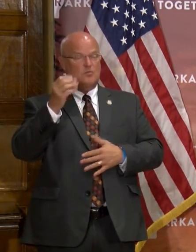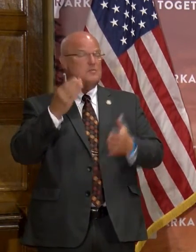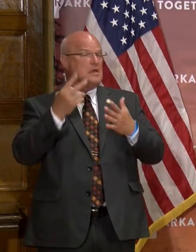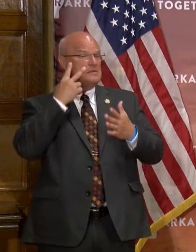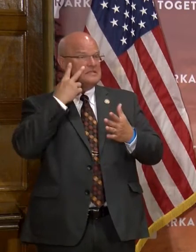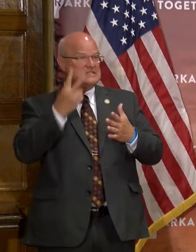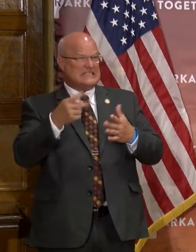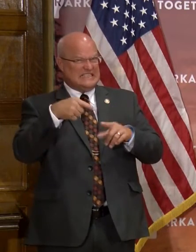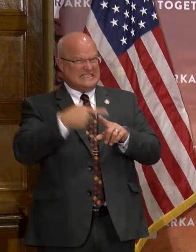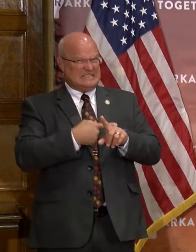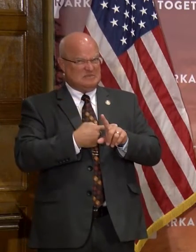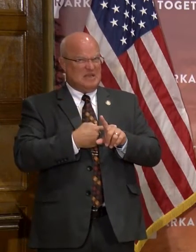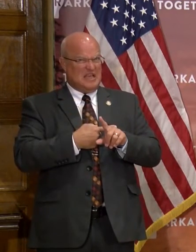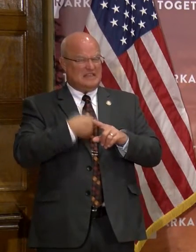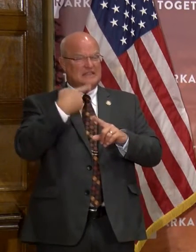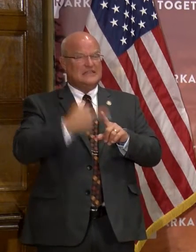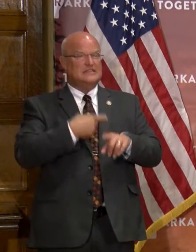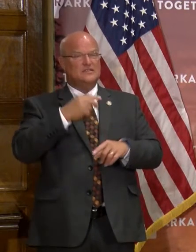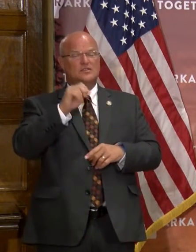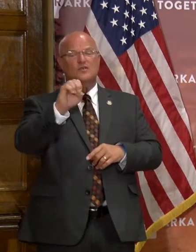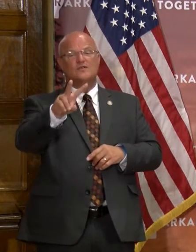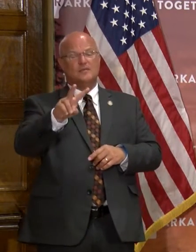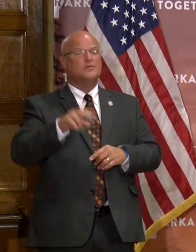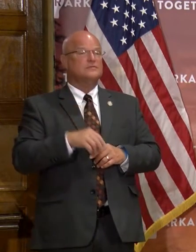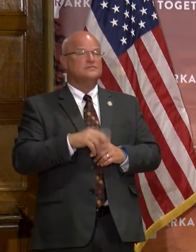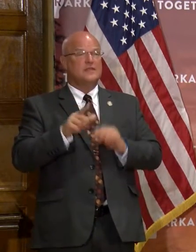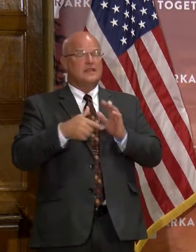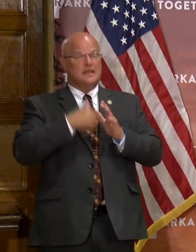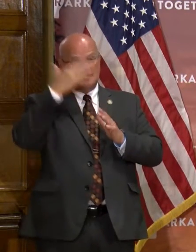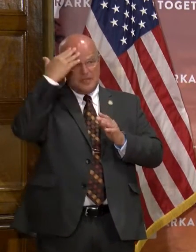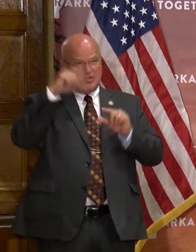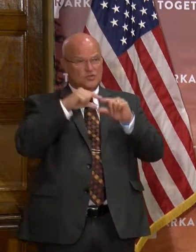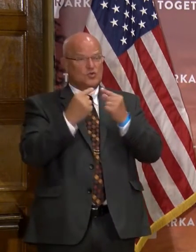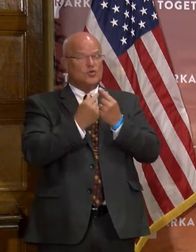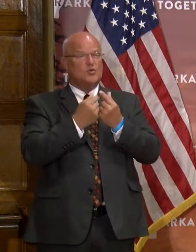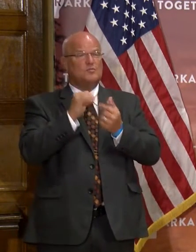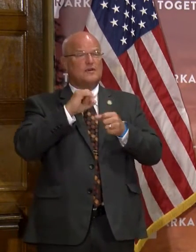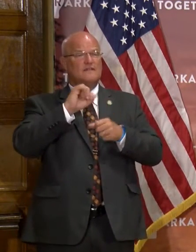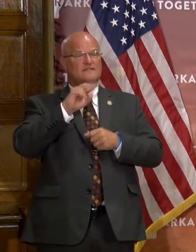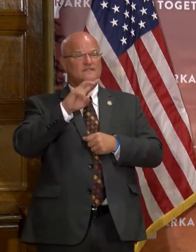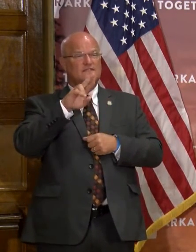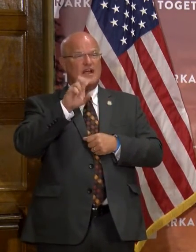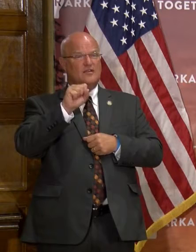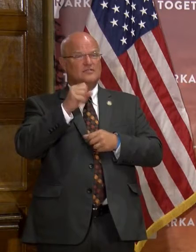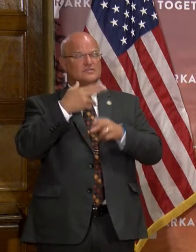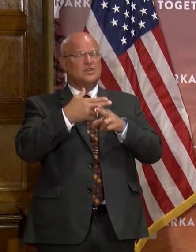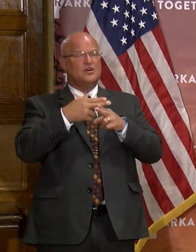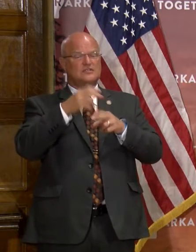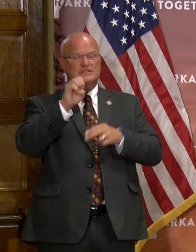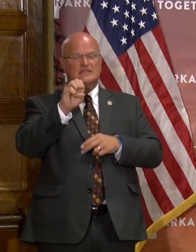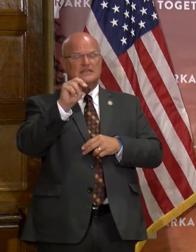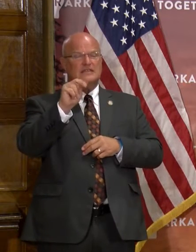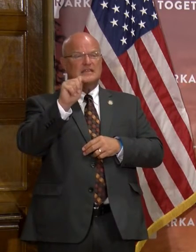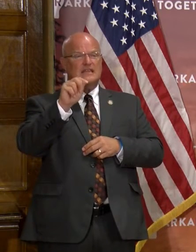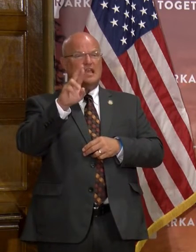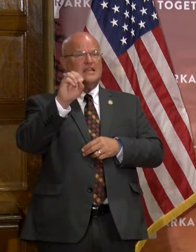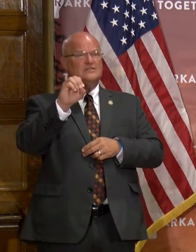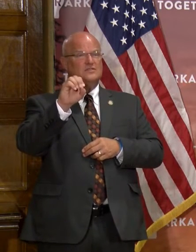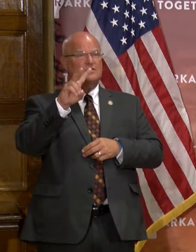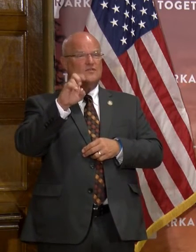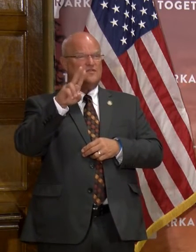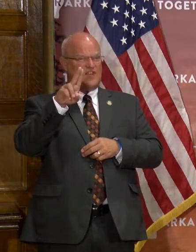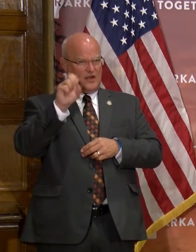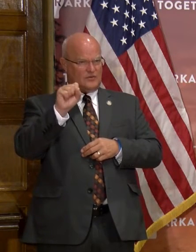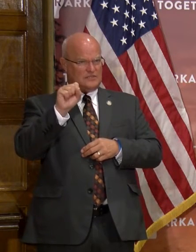seen starting this month and well into November. And this is due to a group of viruses called Enteroviruses. There was a syndrome that has been